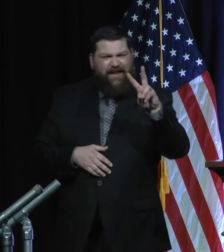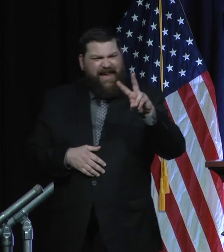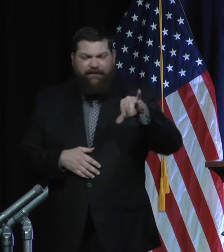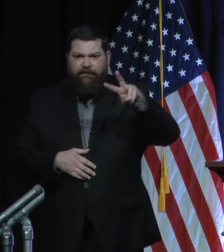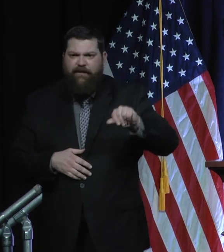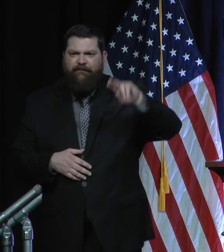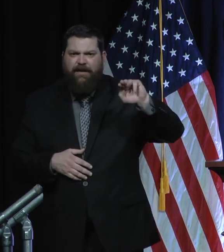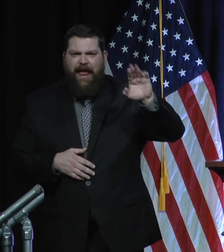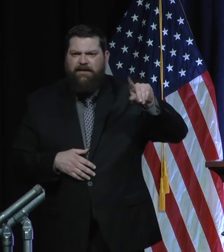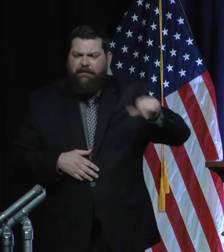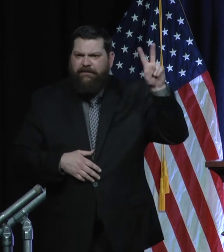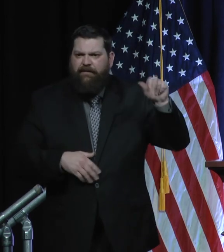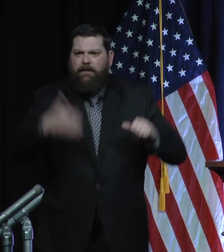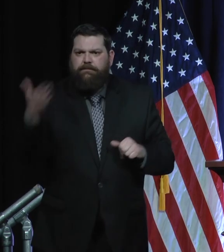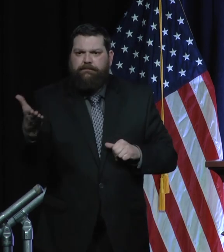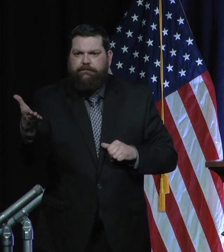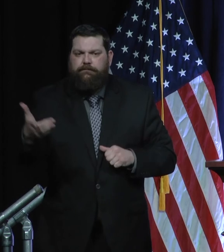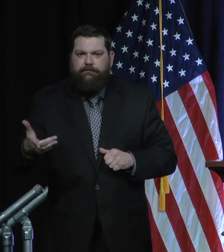Viva Nelson Mandela, viva! Viva!